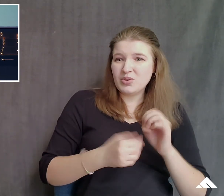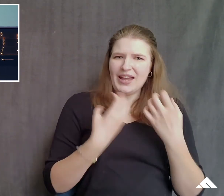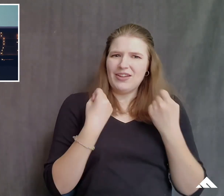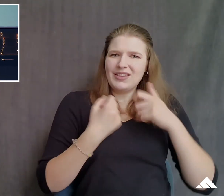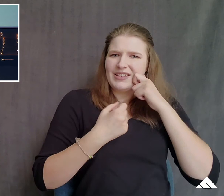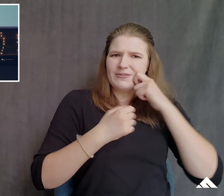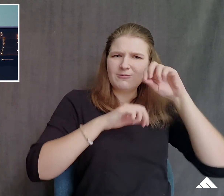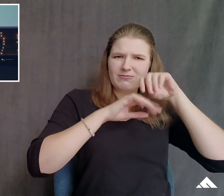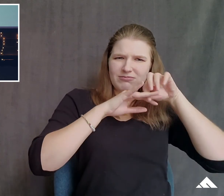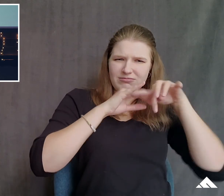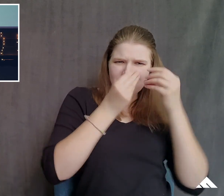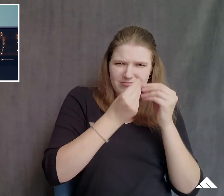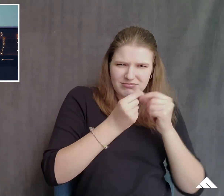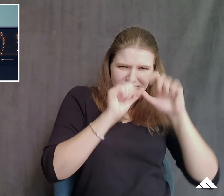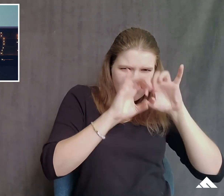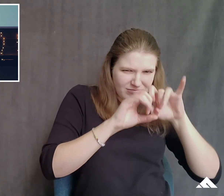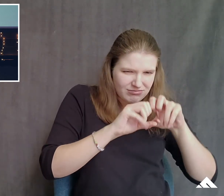causes death.